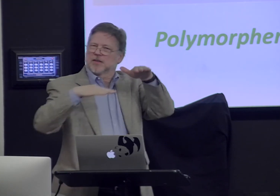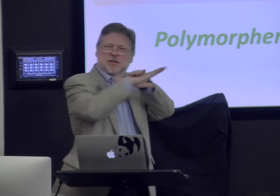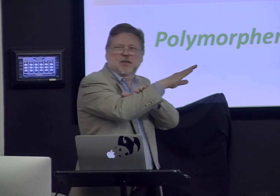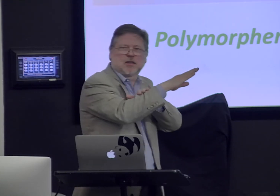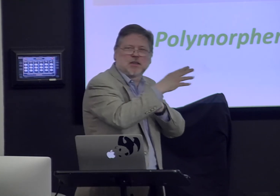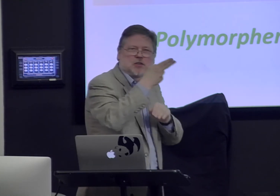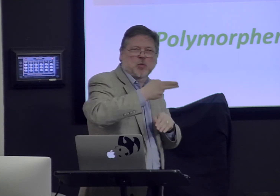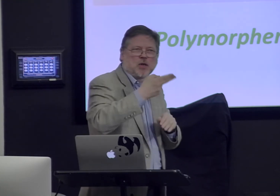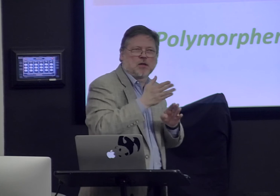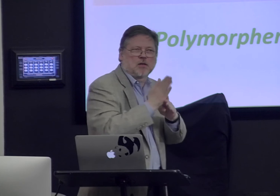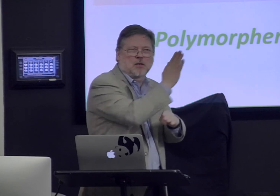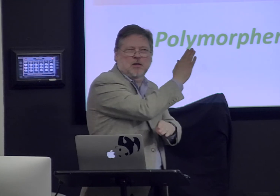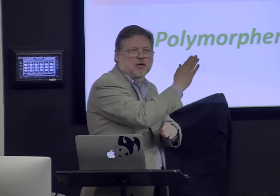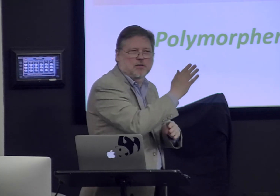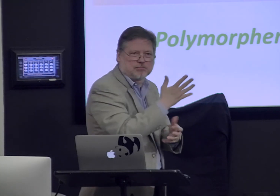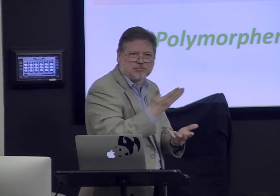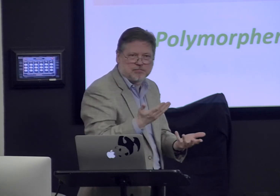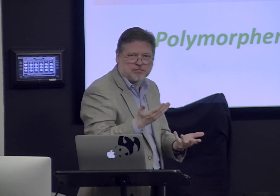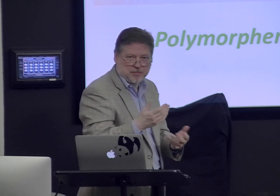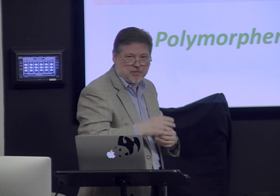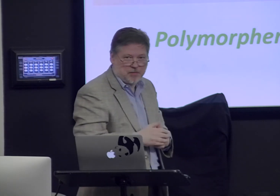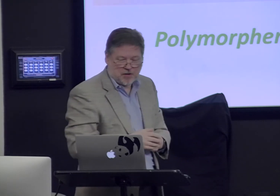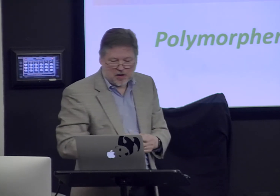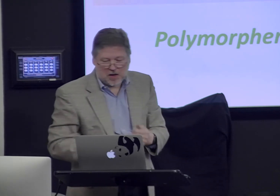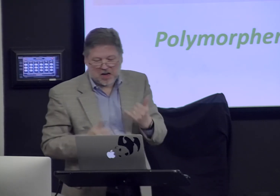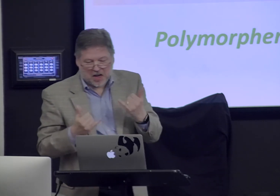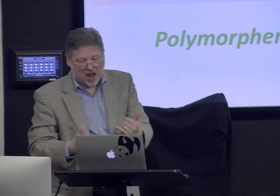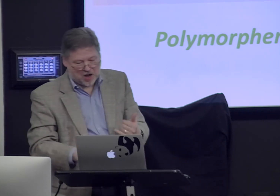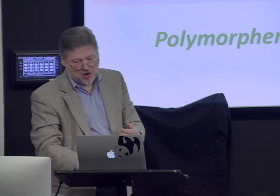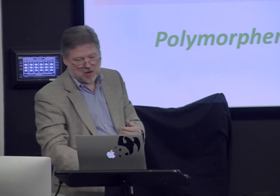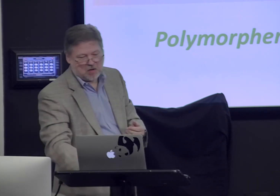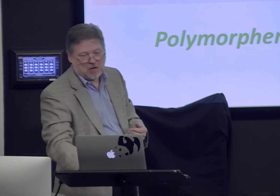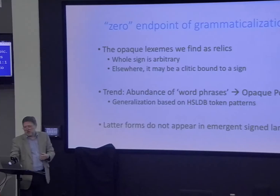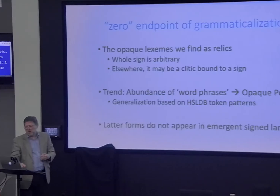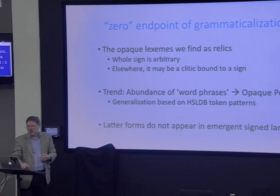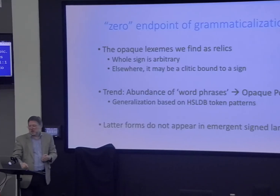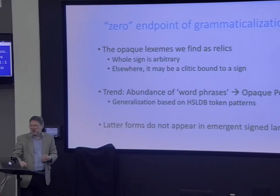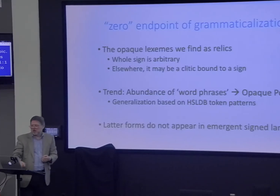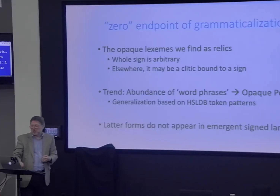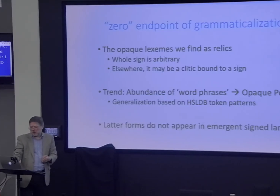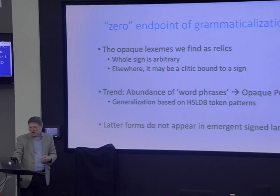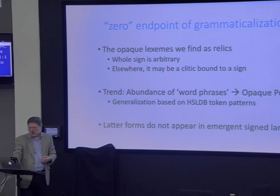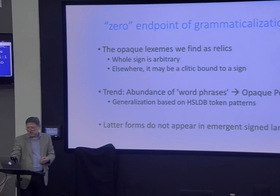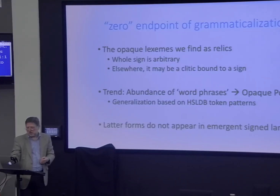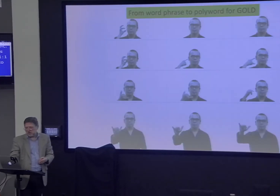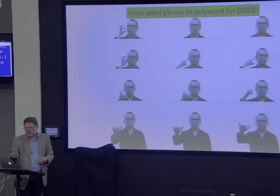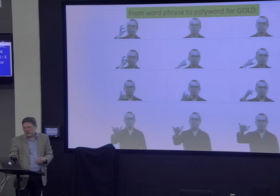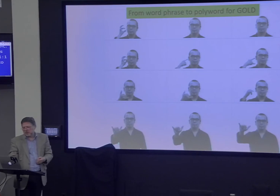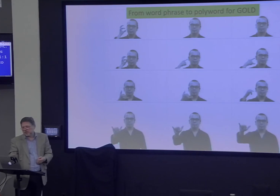monosyllabic, but dictionaries don't represent the entirety of our lexicon.